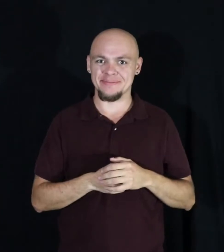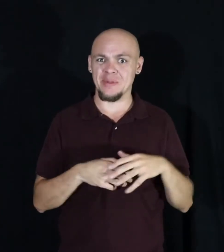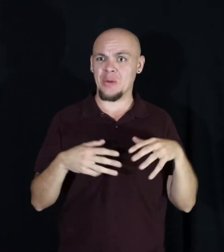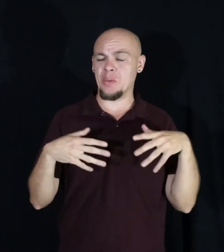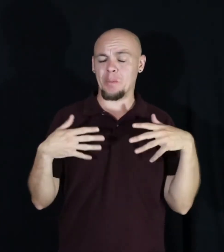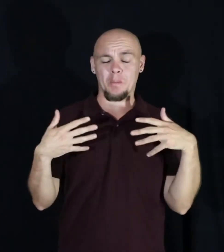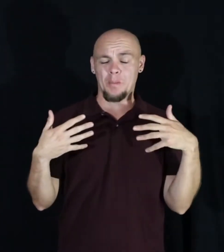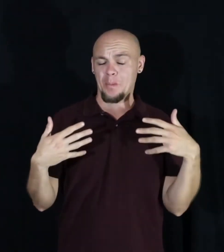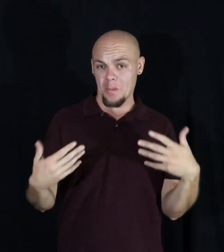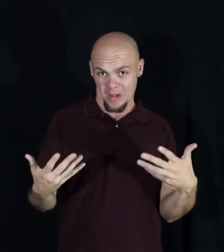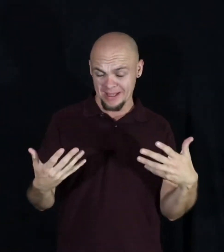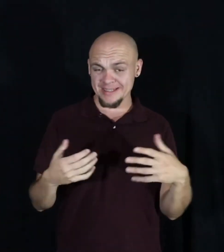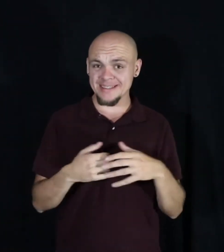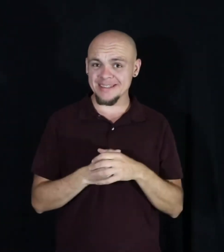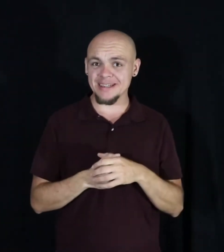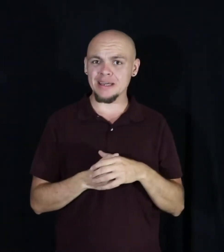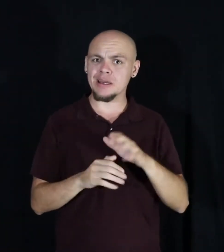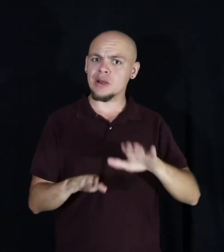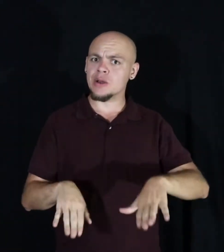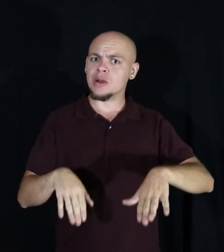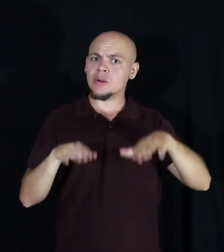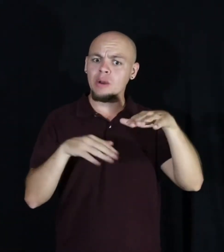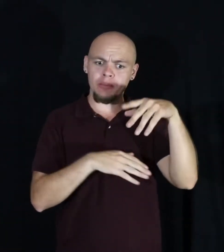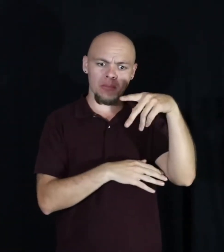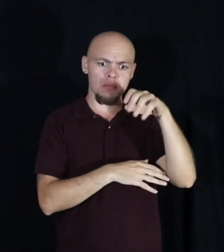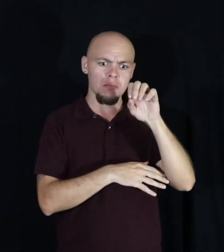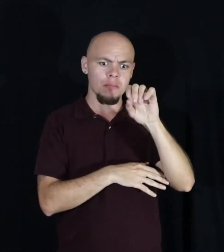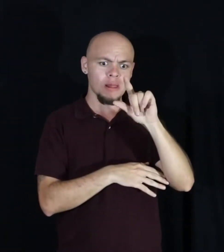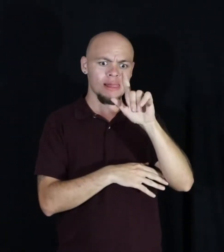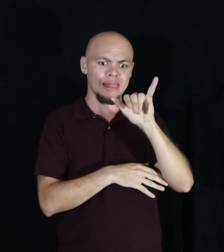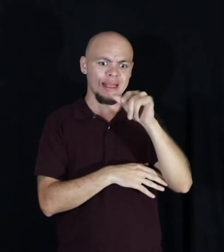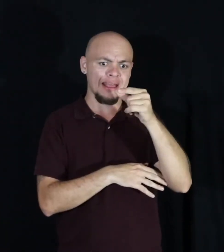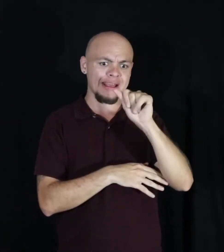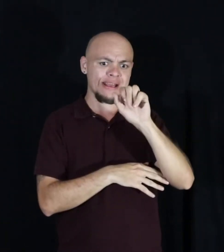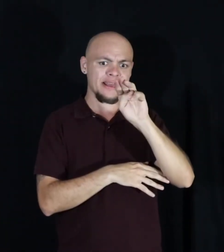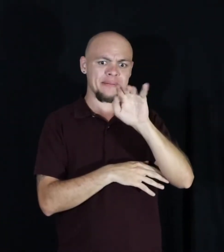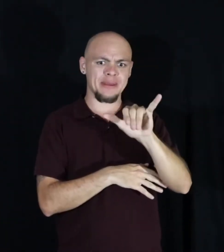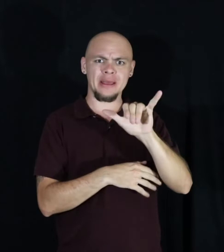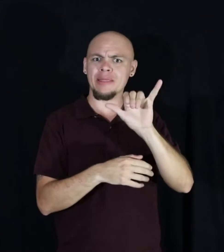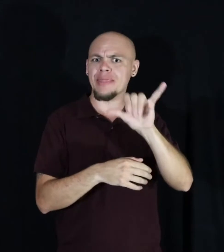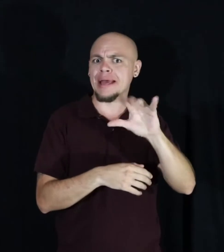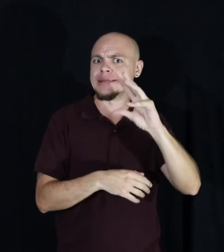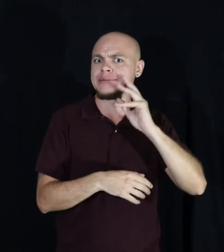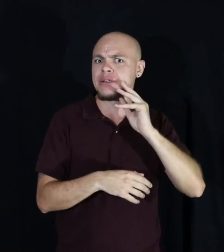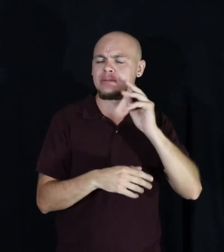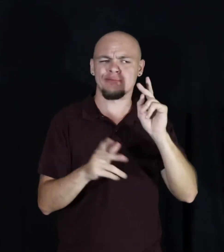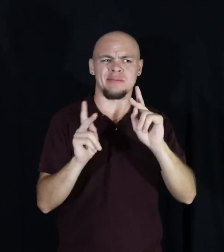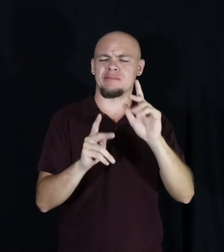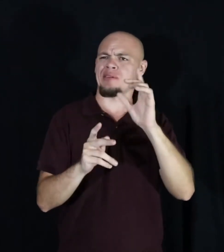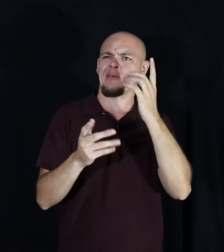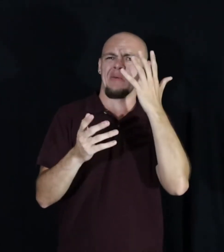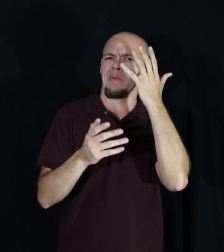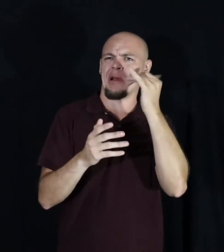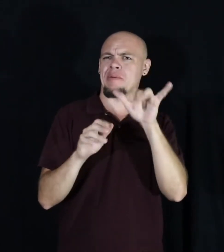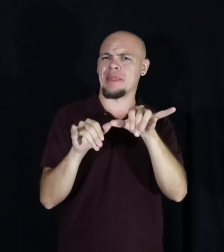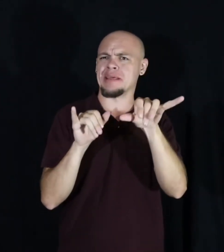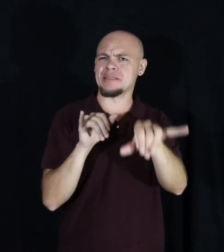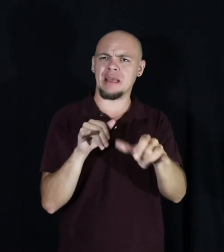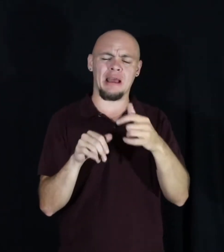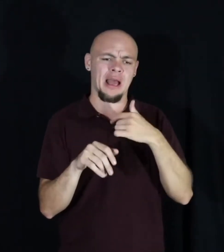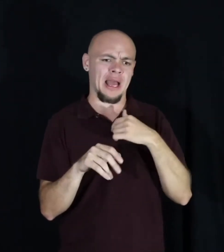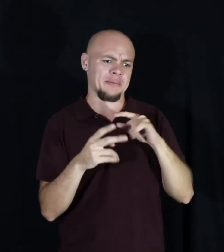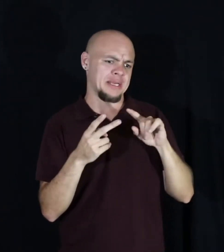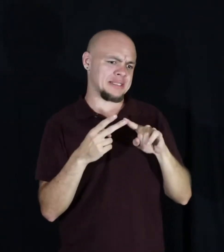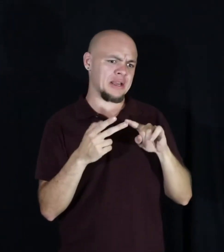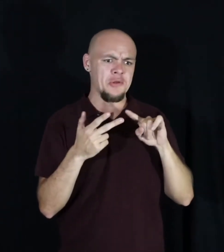What? You grew up in polygamy? What was that like? I don't get it. Why would people do that? Why would they stay? I can never be a second